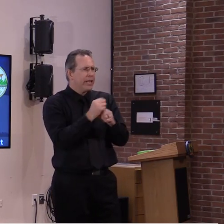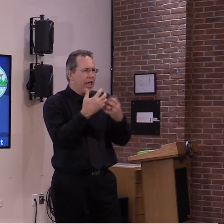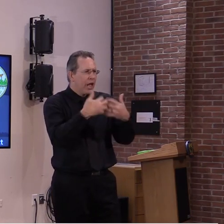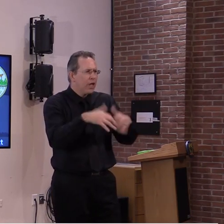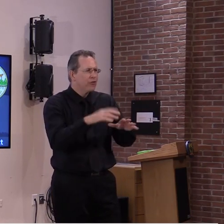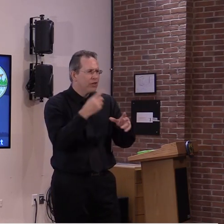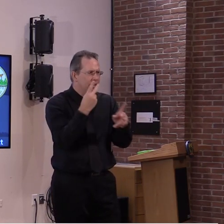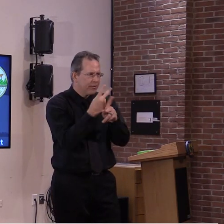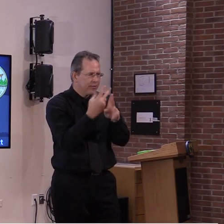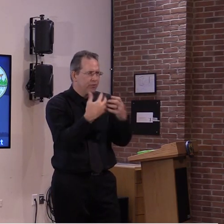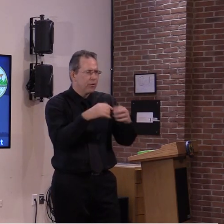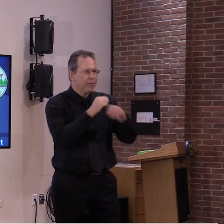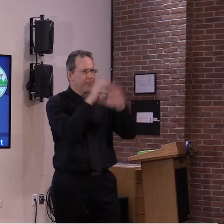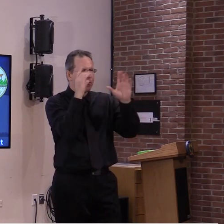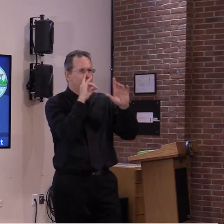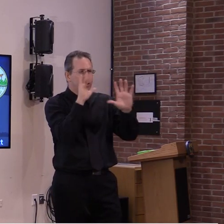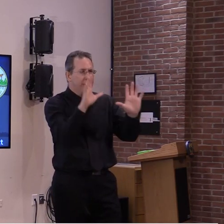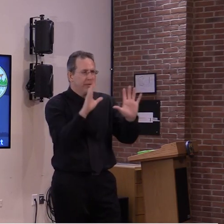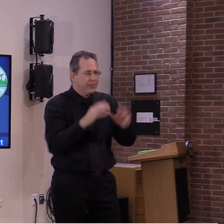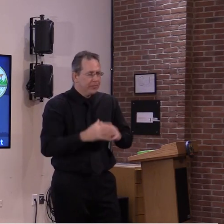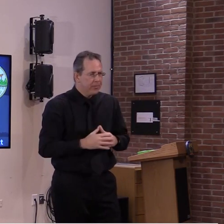scheme that we've plotted out.